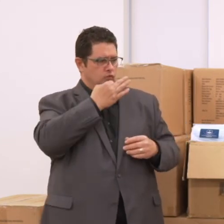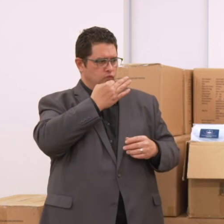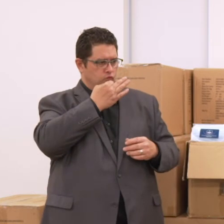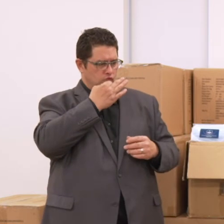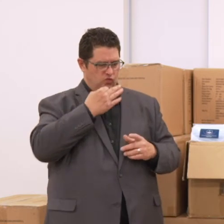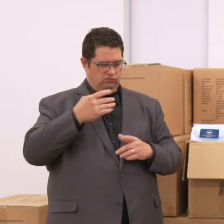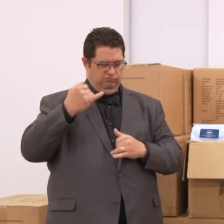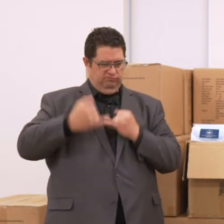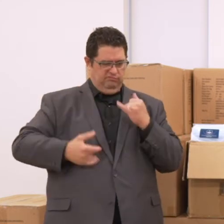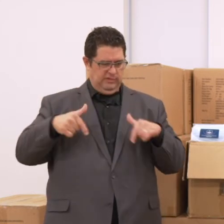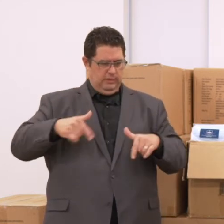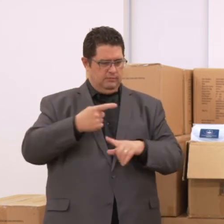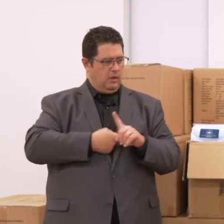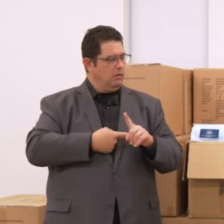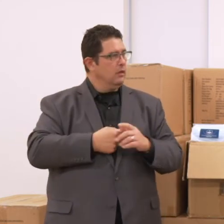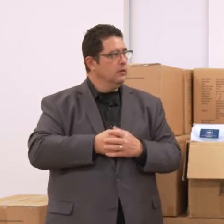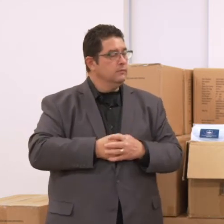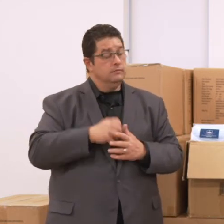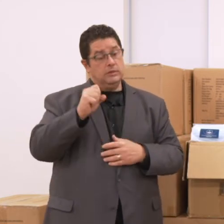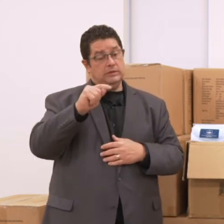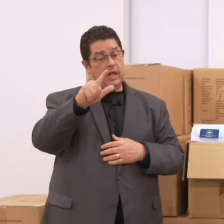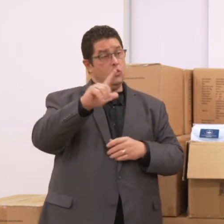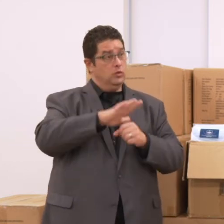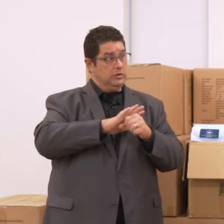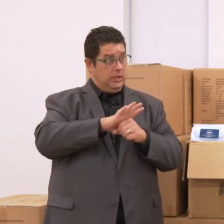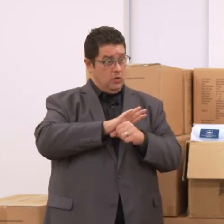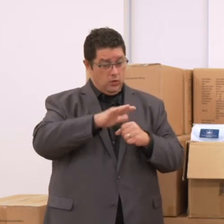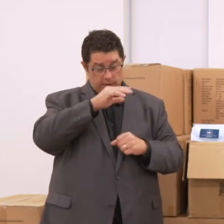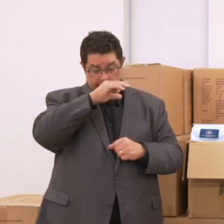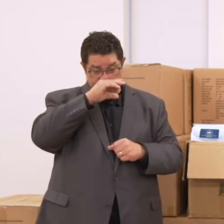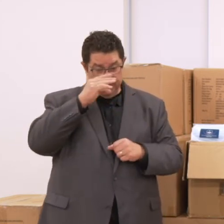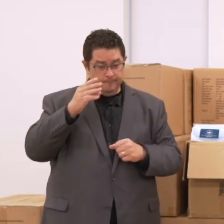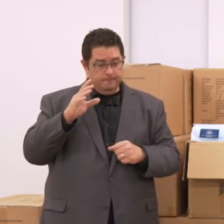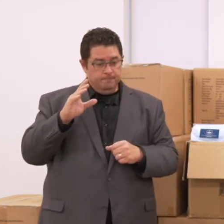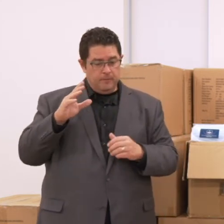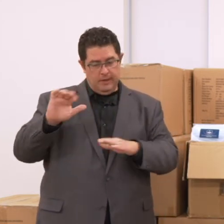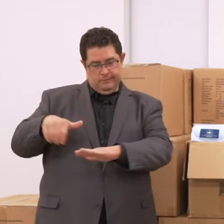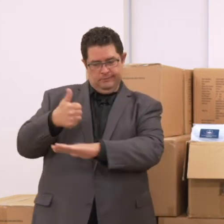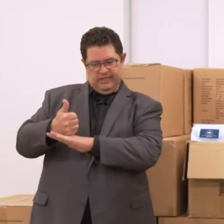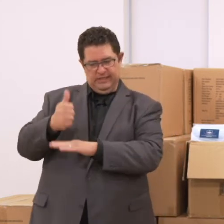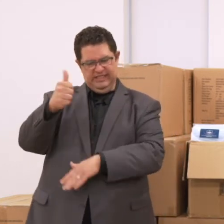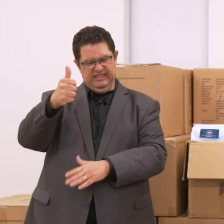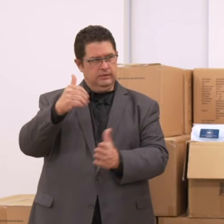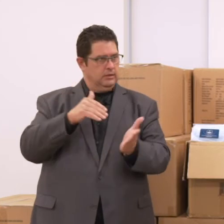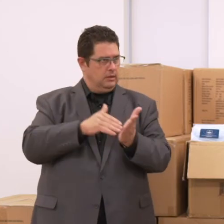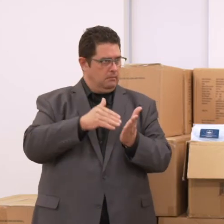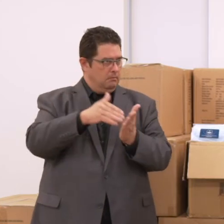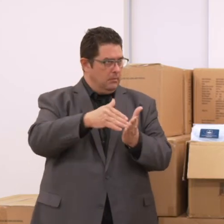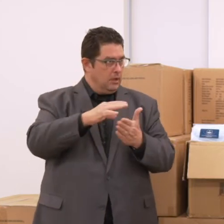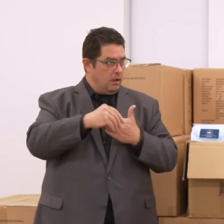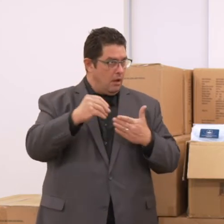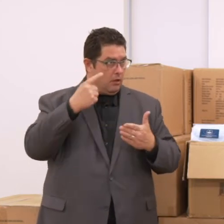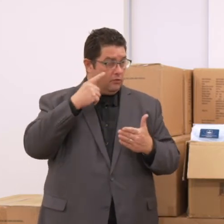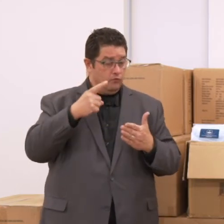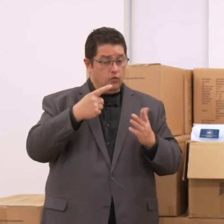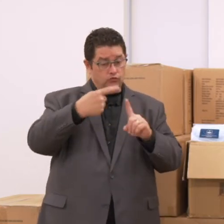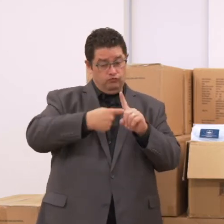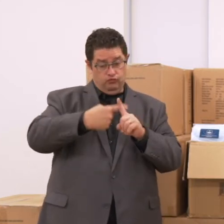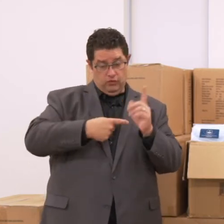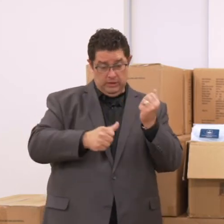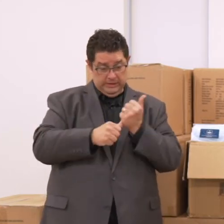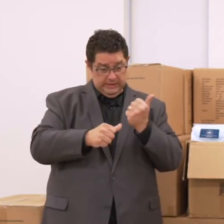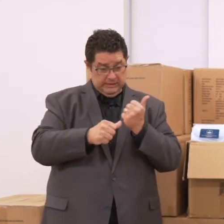at the end of the month. Well, the St. Louis County has designated $10 million for rental assistance and assistance